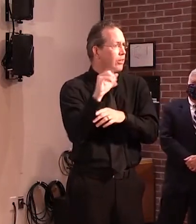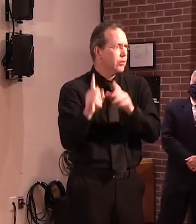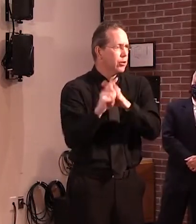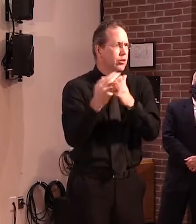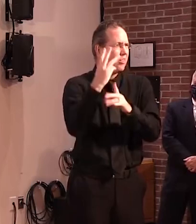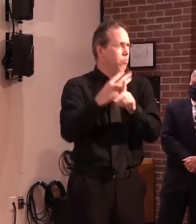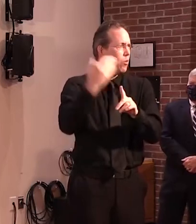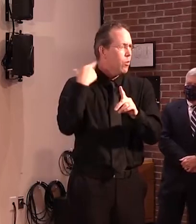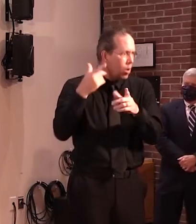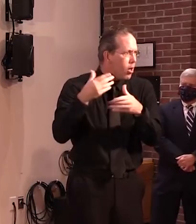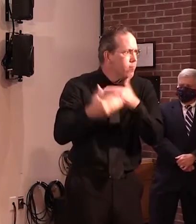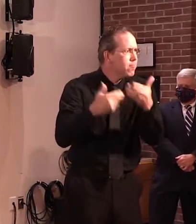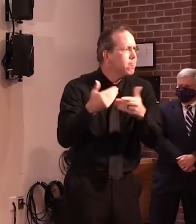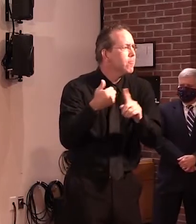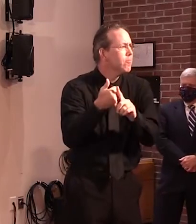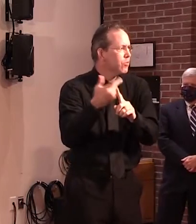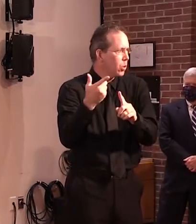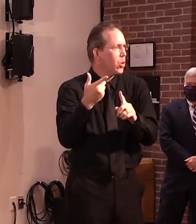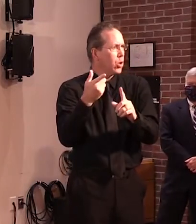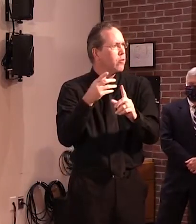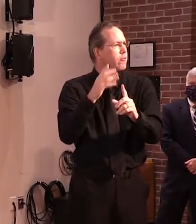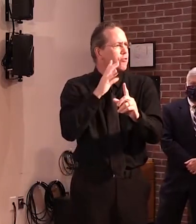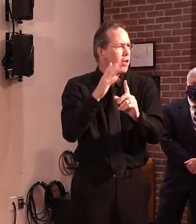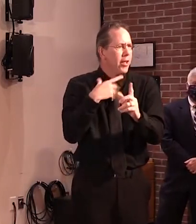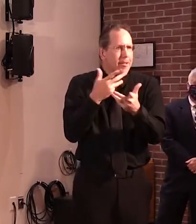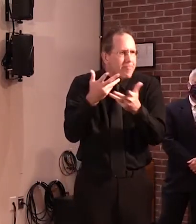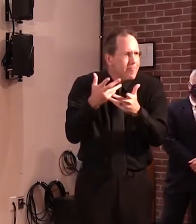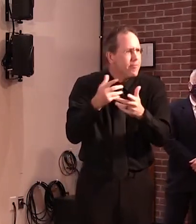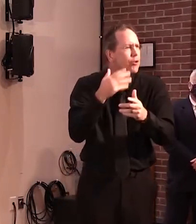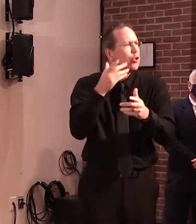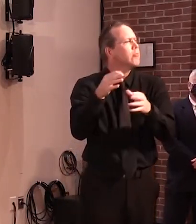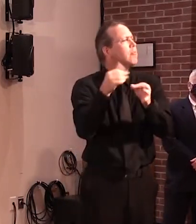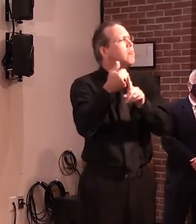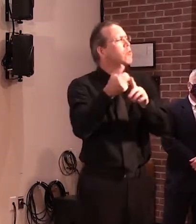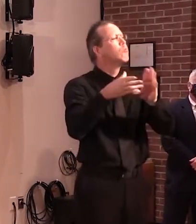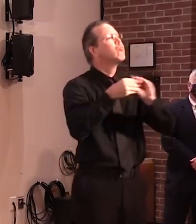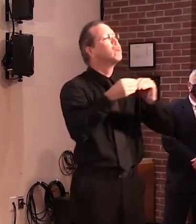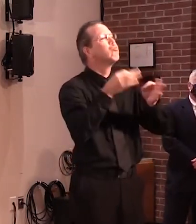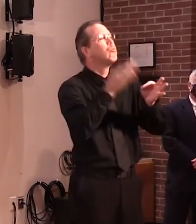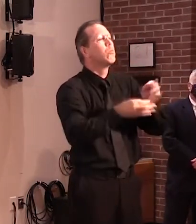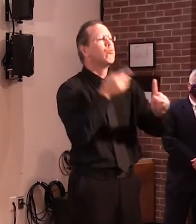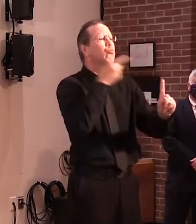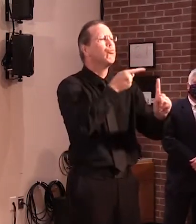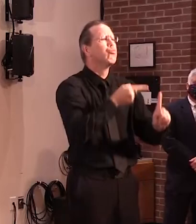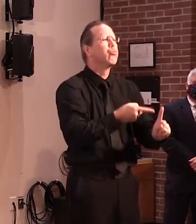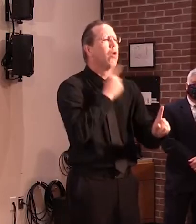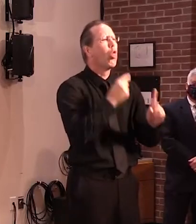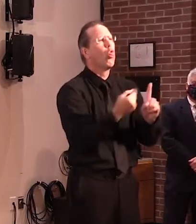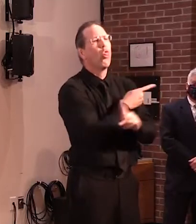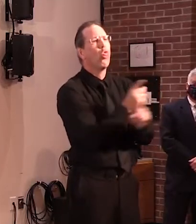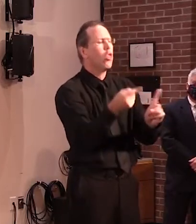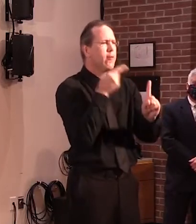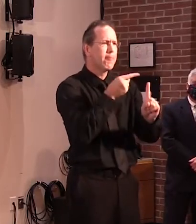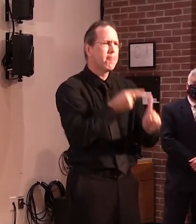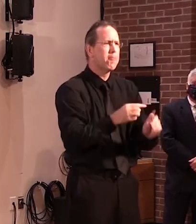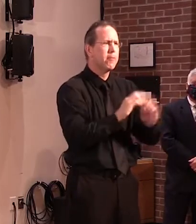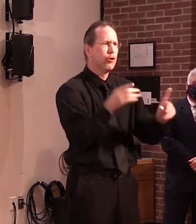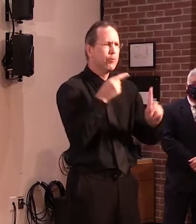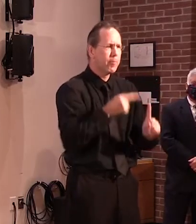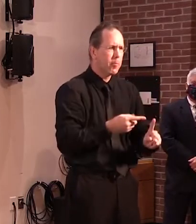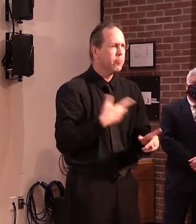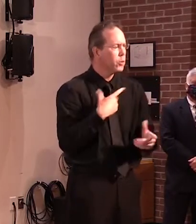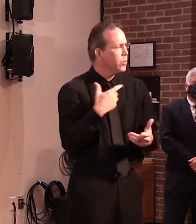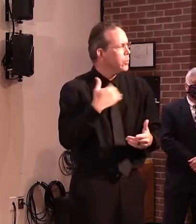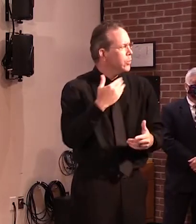can understand, much like Dr. Levine. For most, he probably needs no introduction, but I'll give